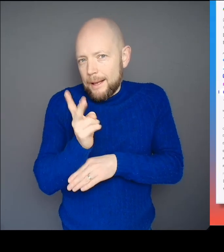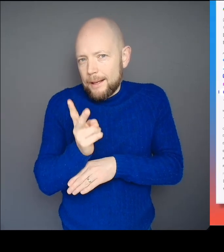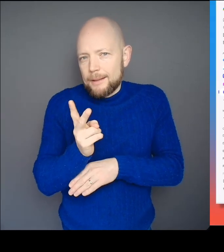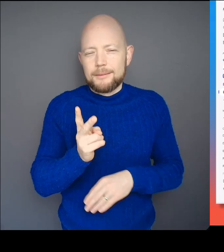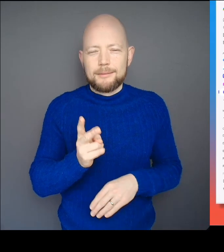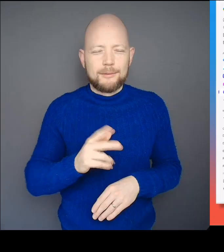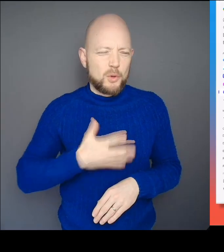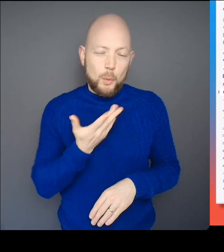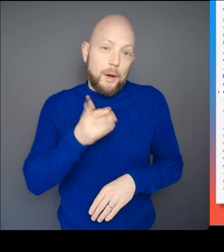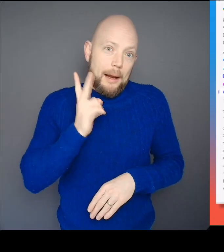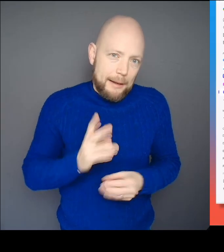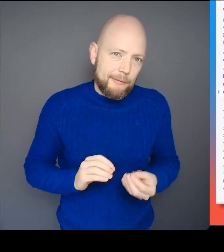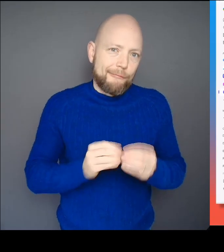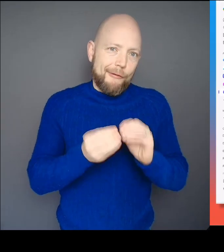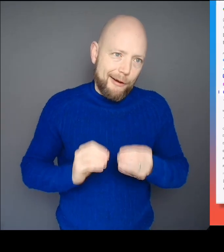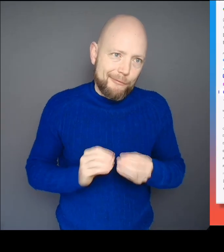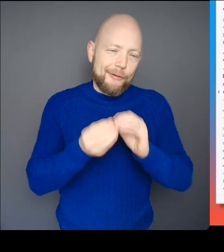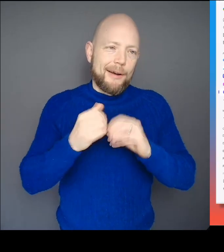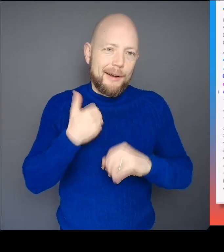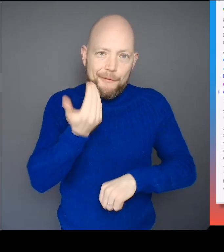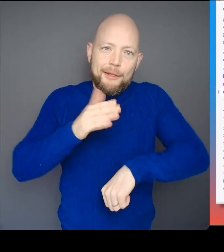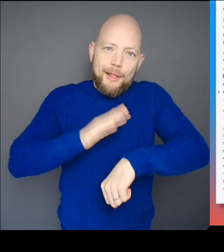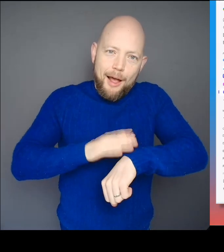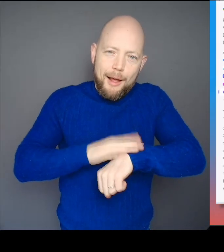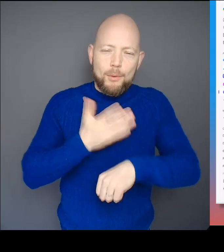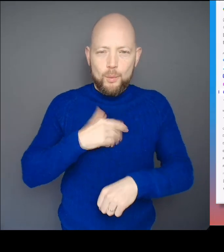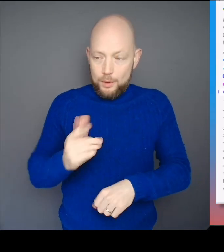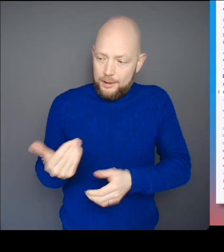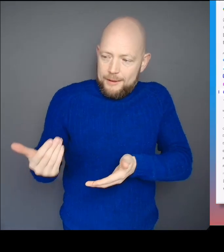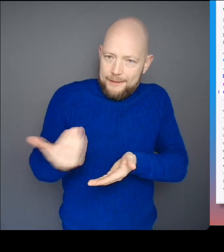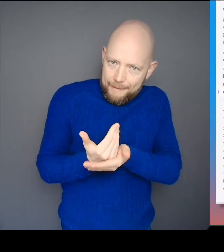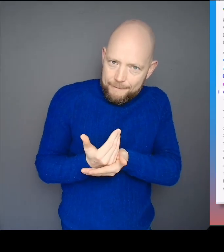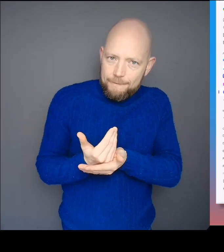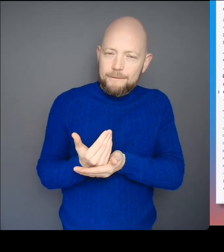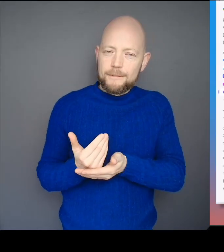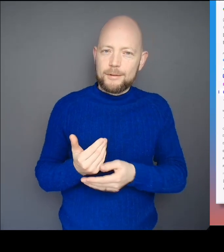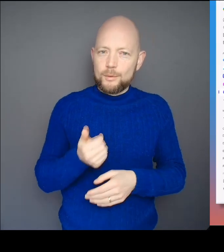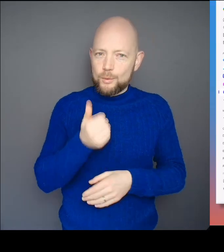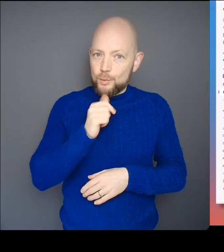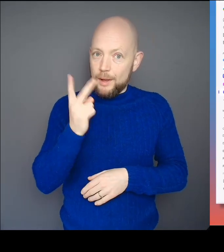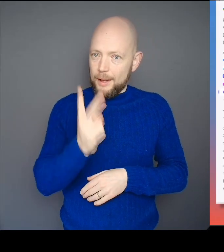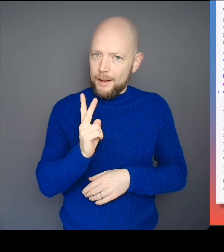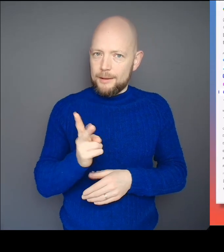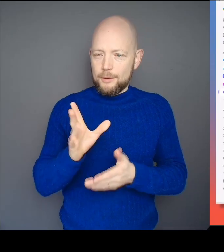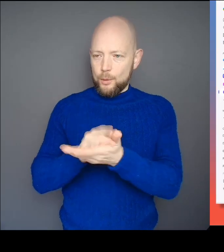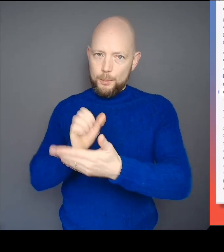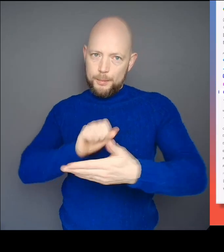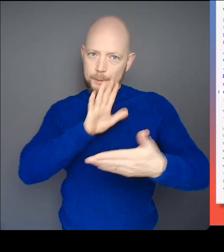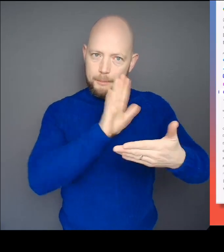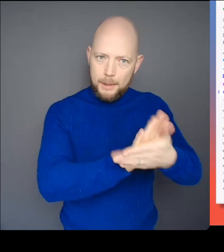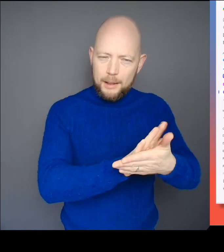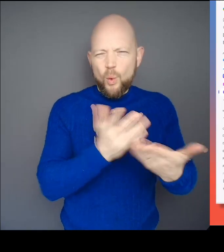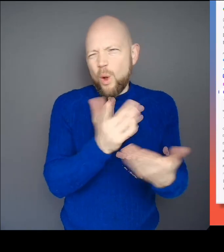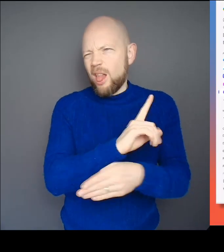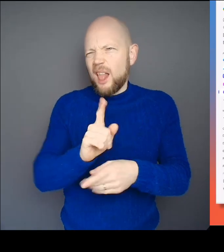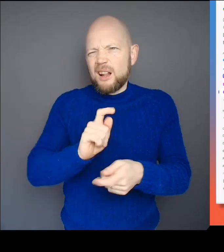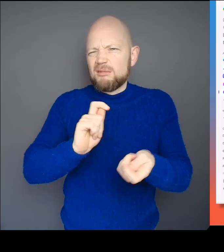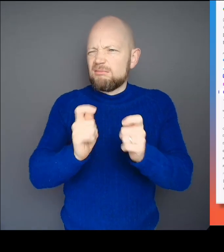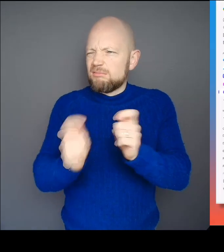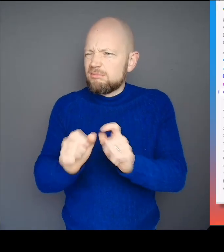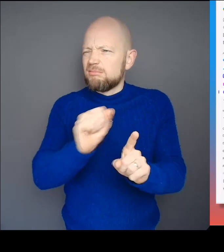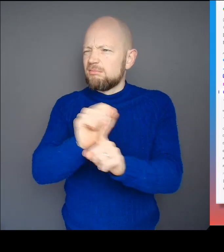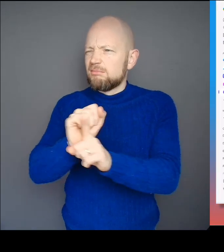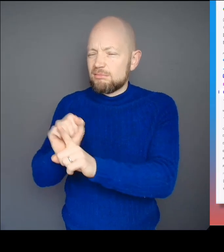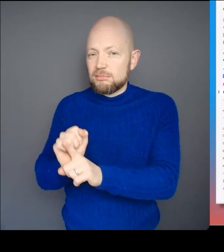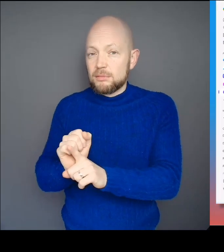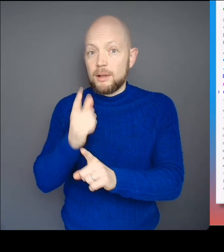a scheduled prompt that you just want to run on a regular basis. This is actually something where you now want to give it a lot of context. Maybe you want to come back and